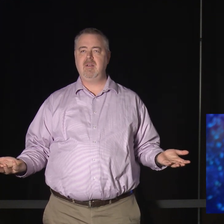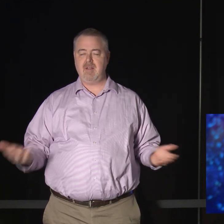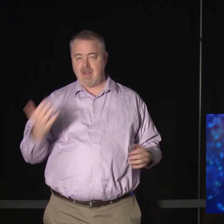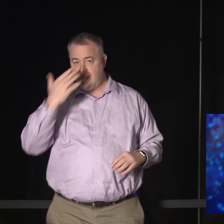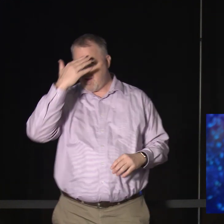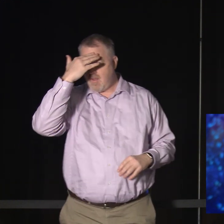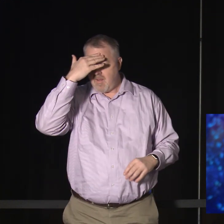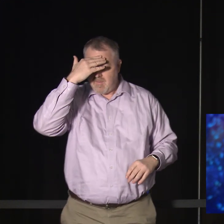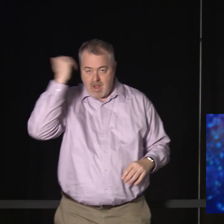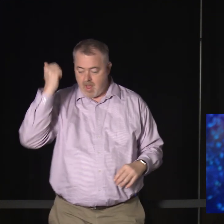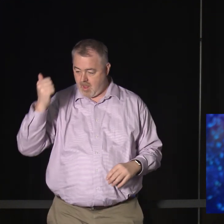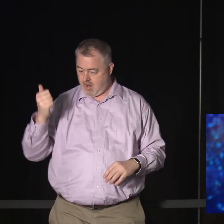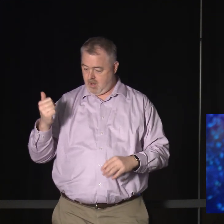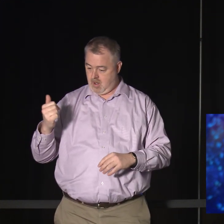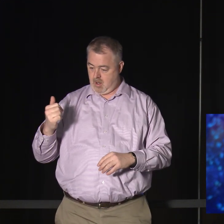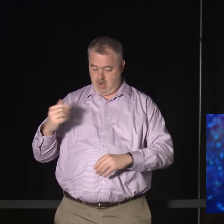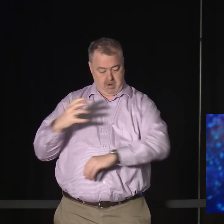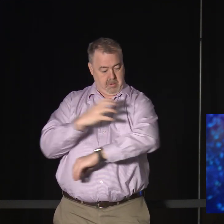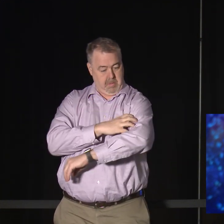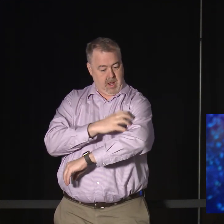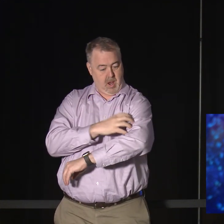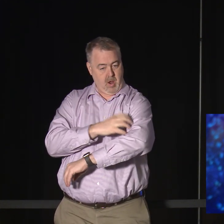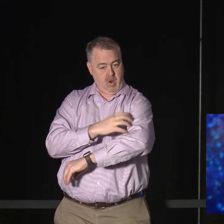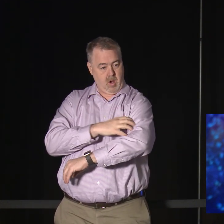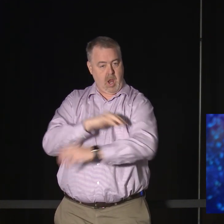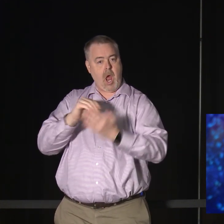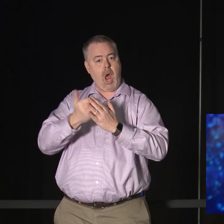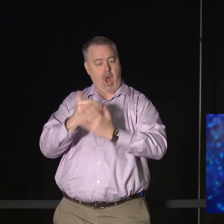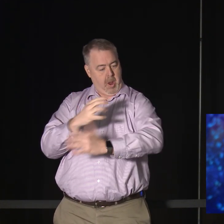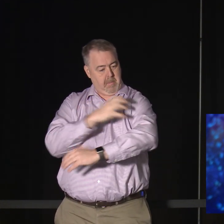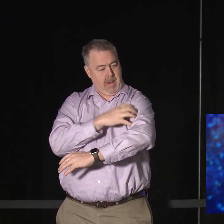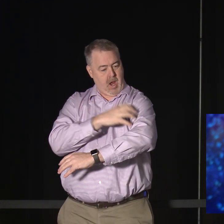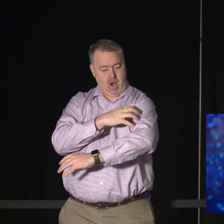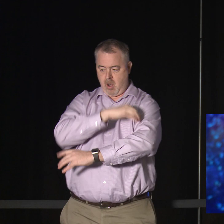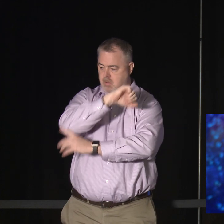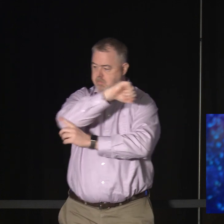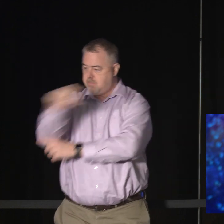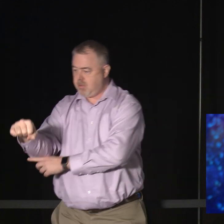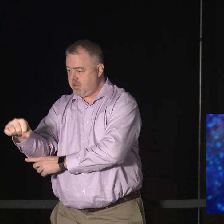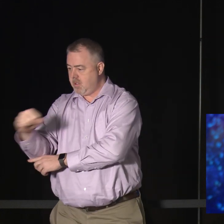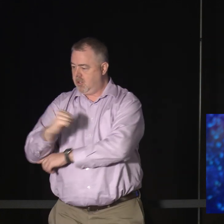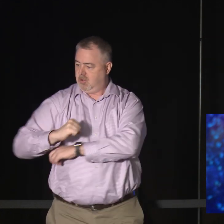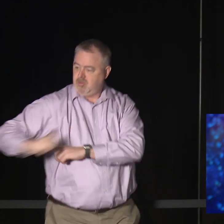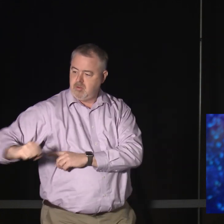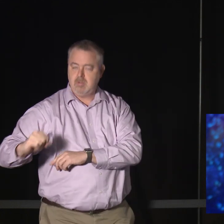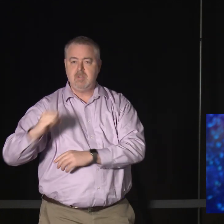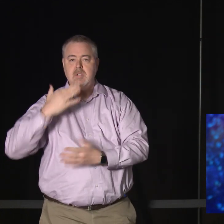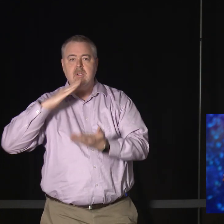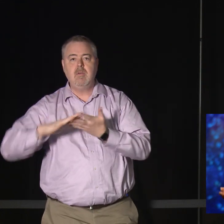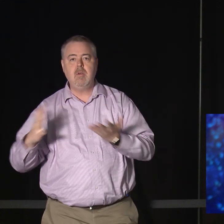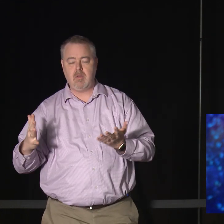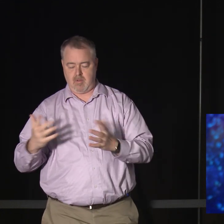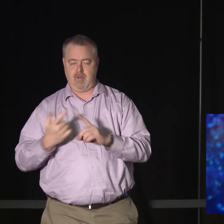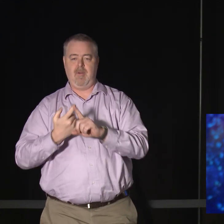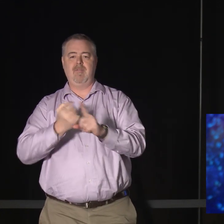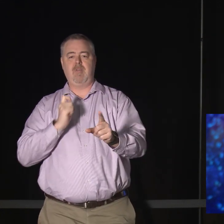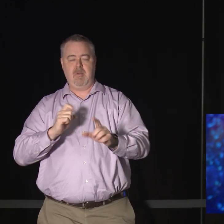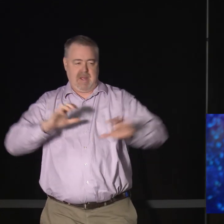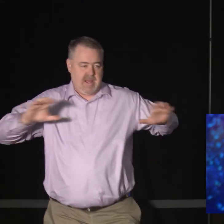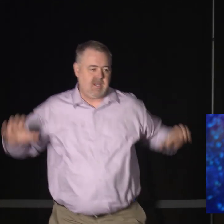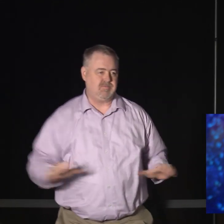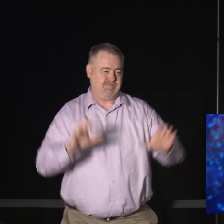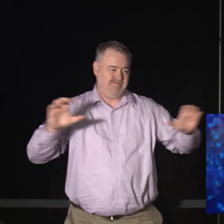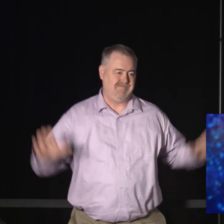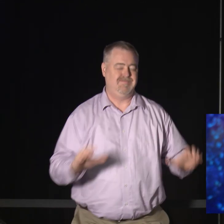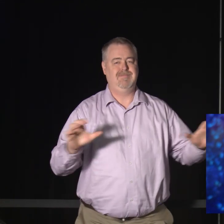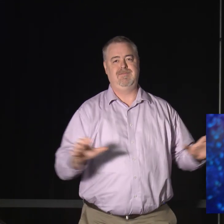Forgetting that strength to resist evil is best gained by aggressive service, they began to think that they had